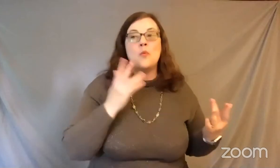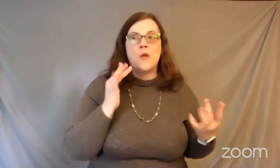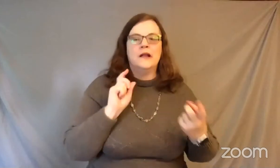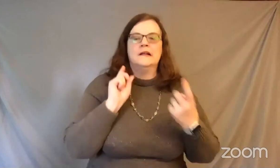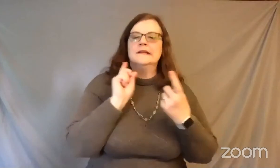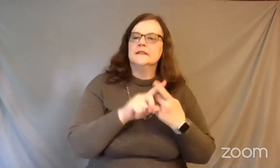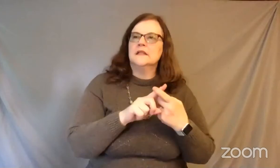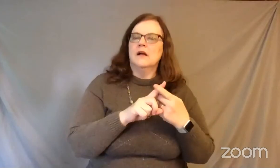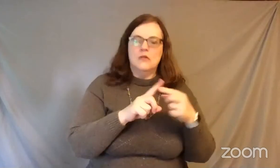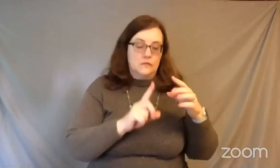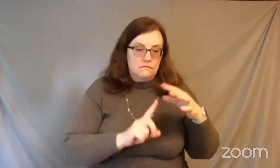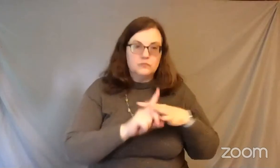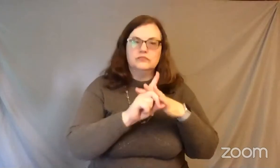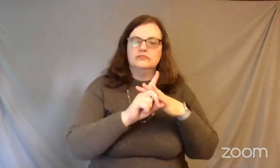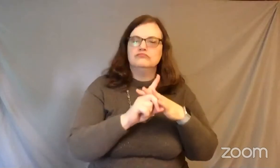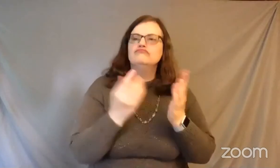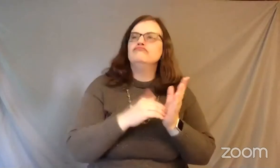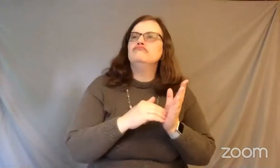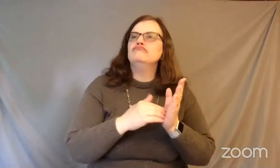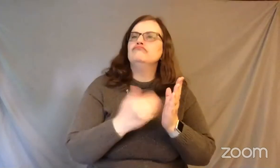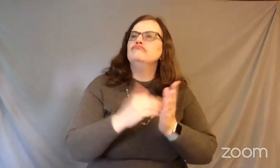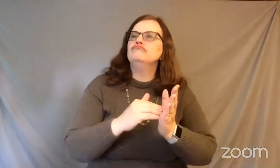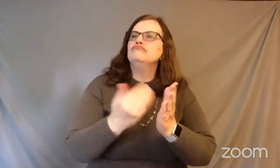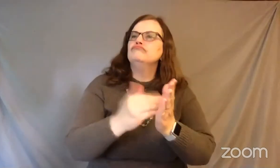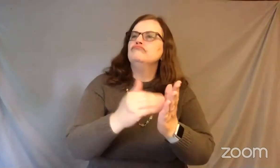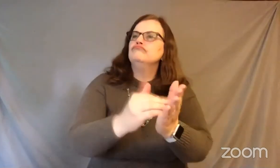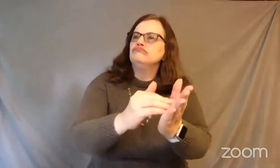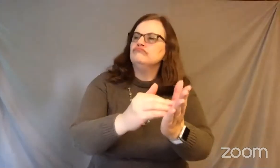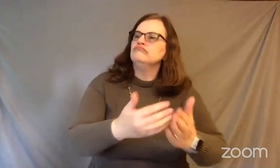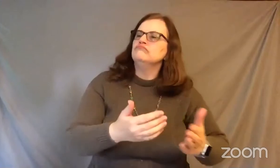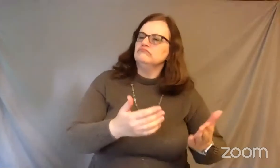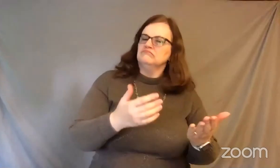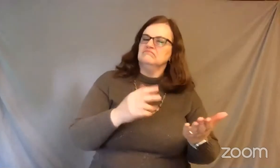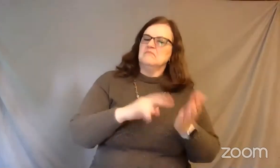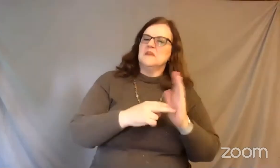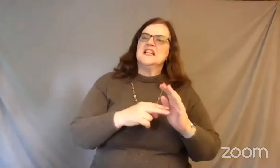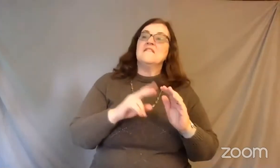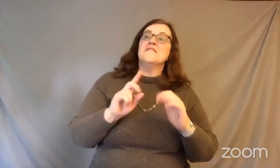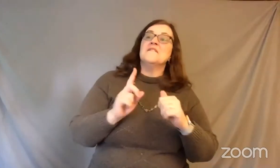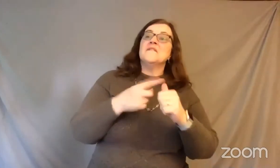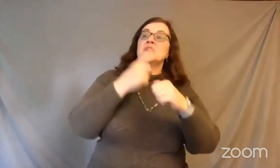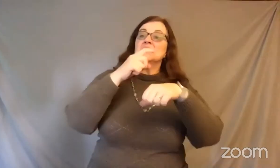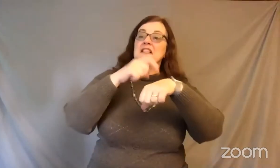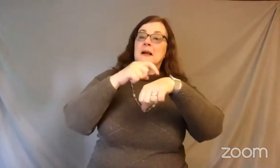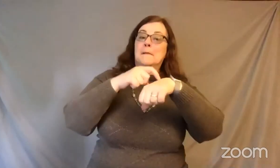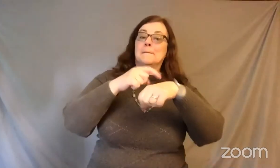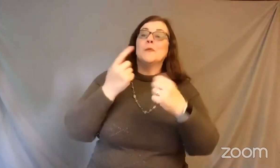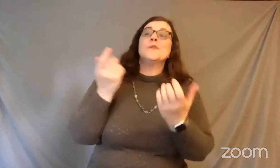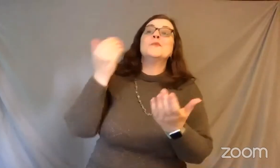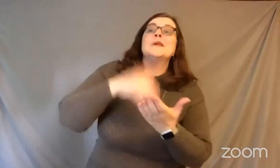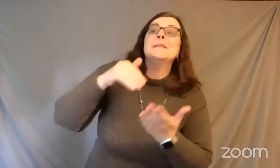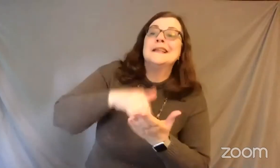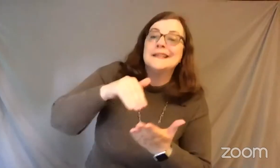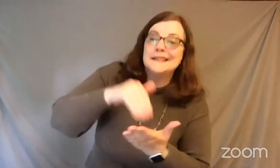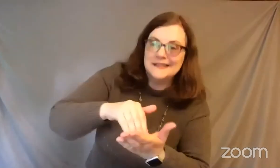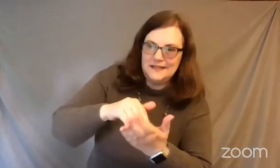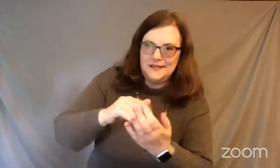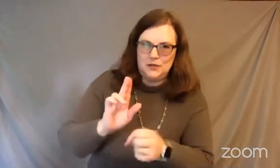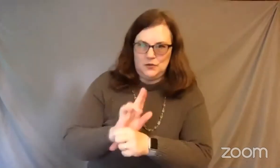If they start to develop that fluency and then don't end up using it again, then that's not something that we're following. But after the first